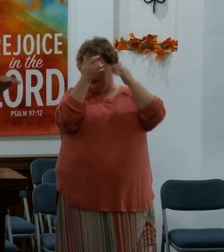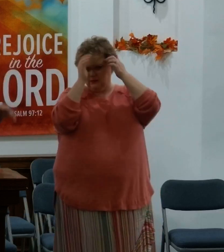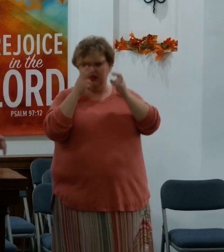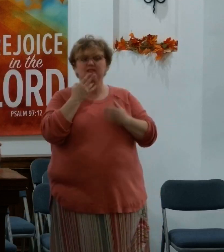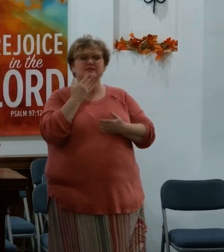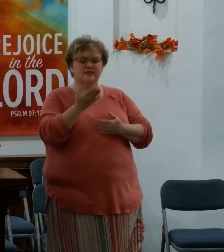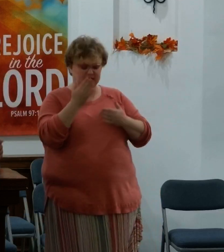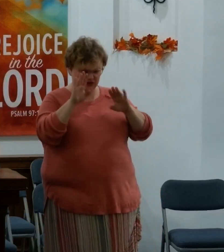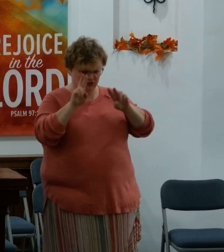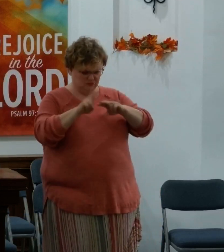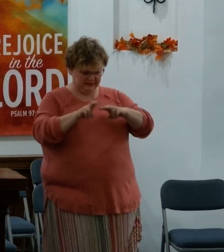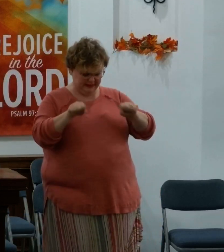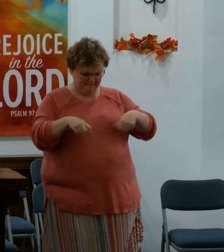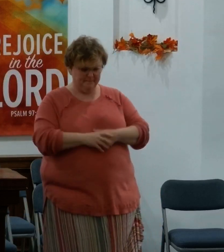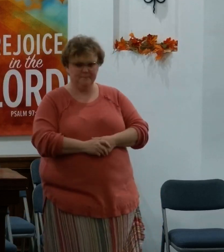thee. Thank you. You may be seated.